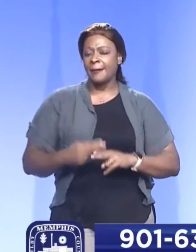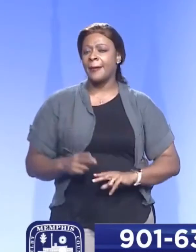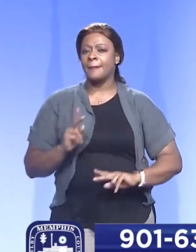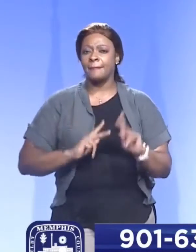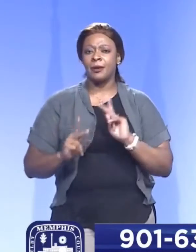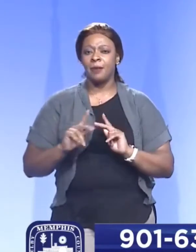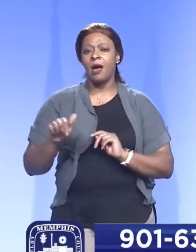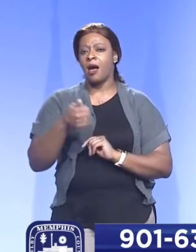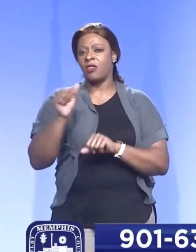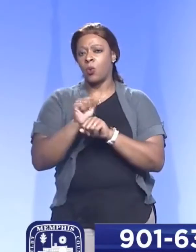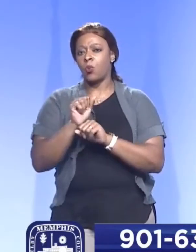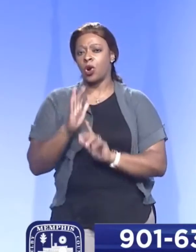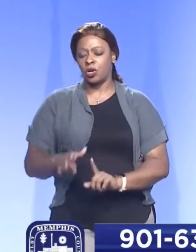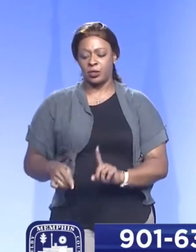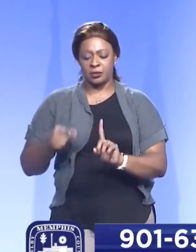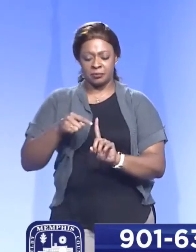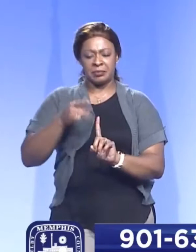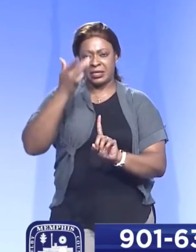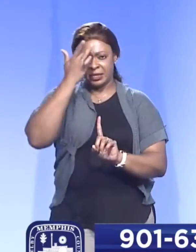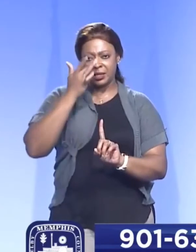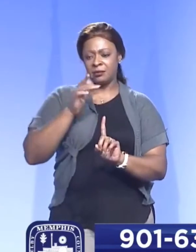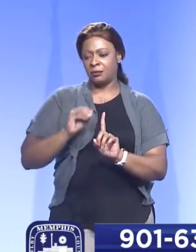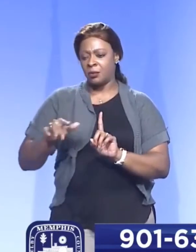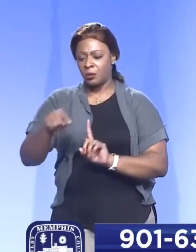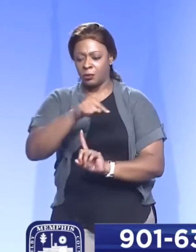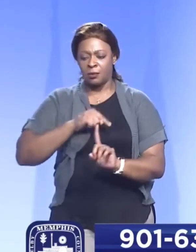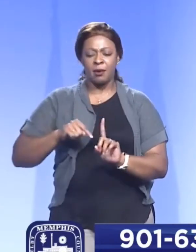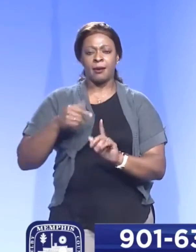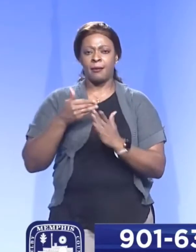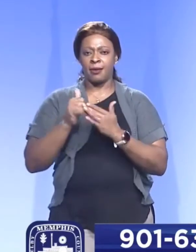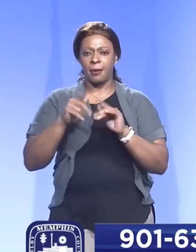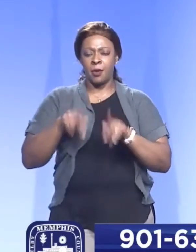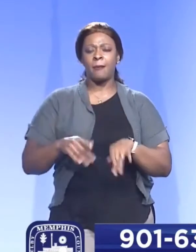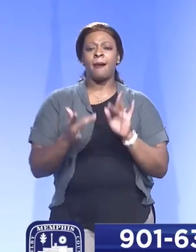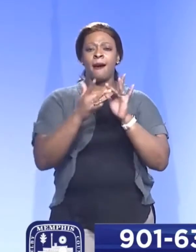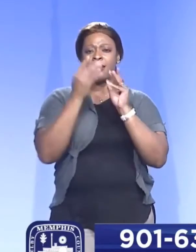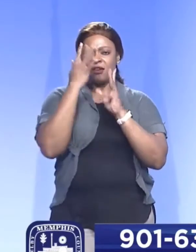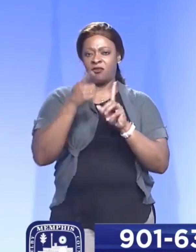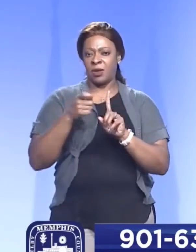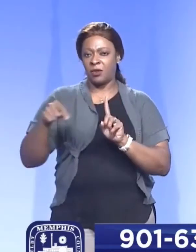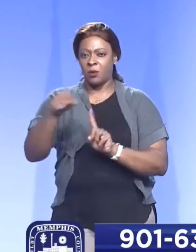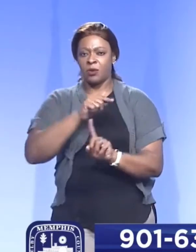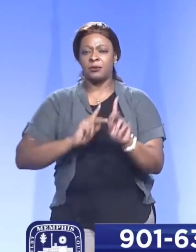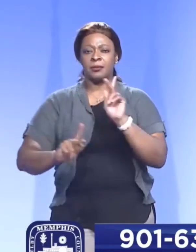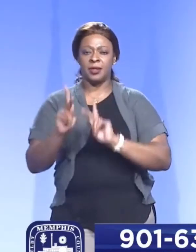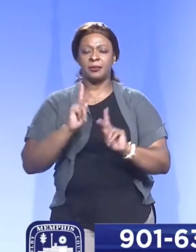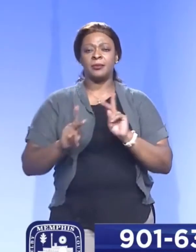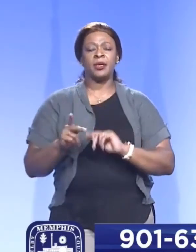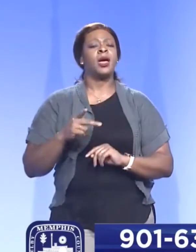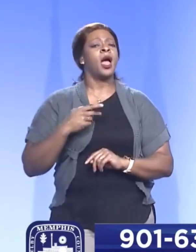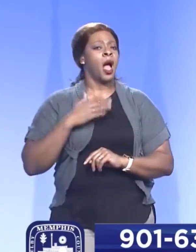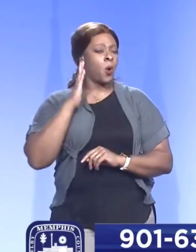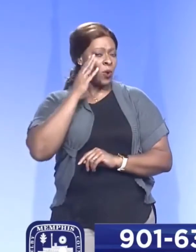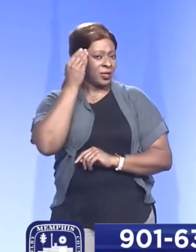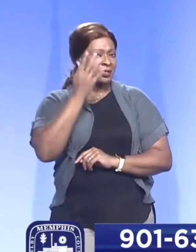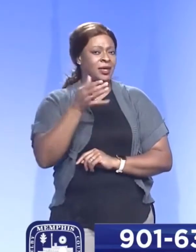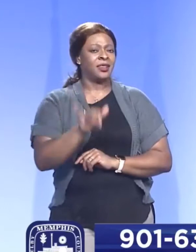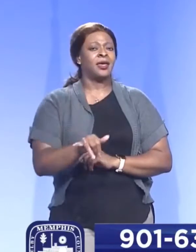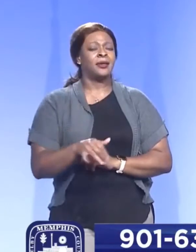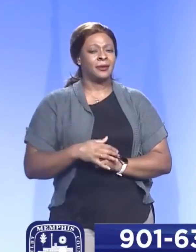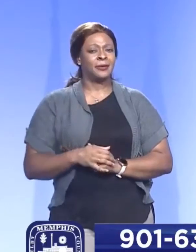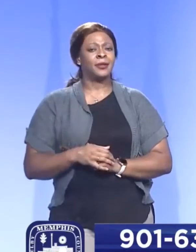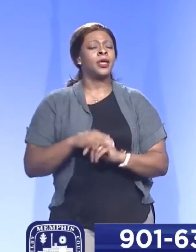perhaps other workers who have been exposed, as well as contact information. By the way, I would say that